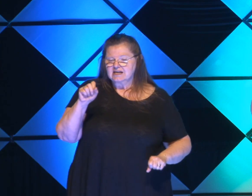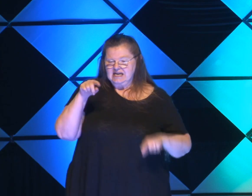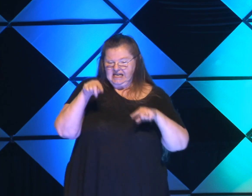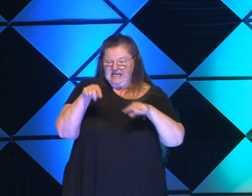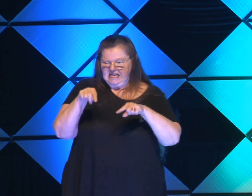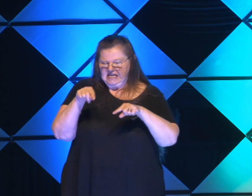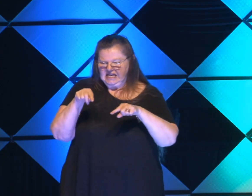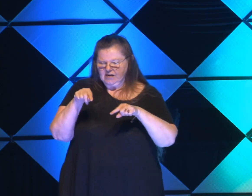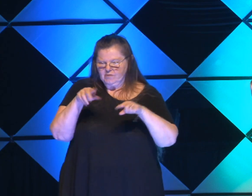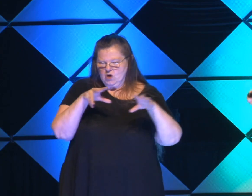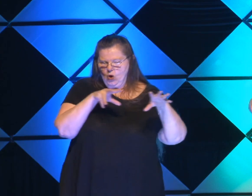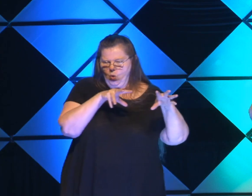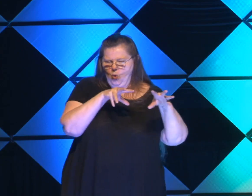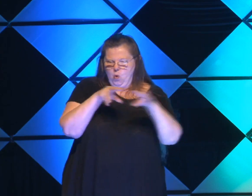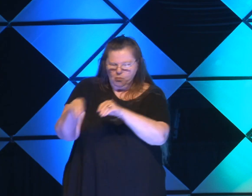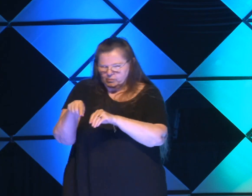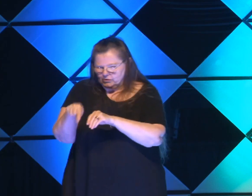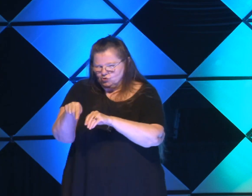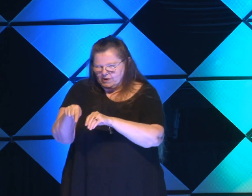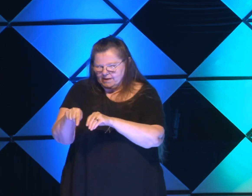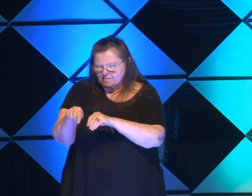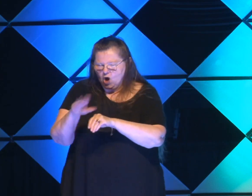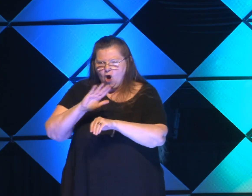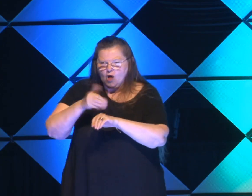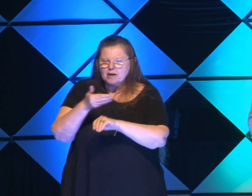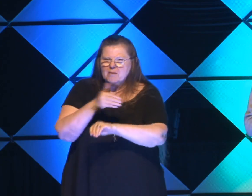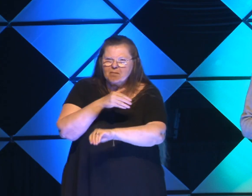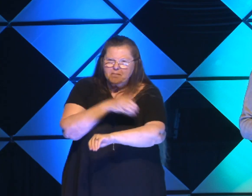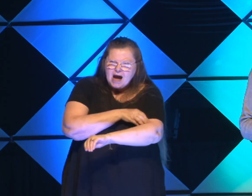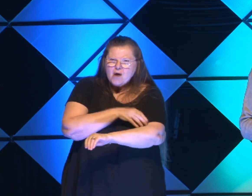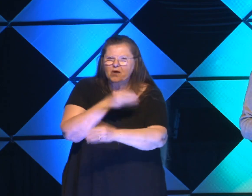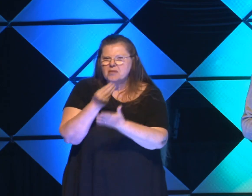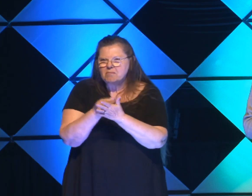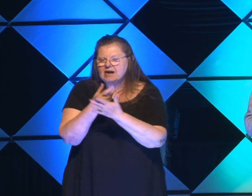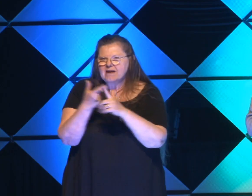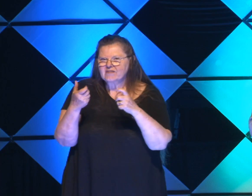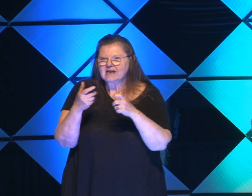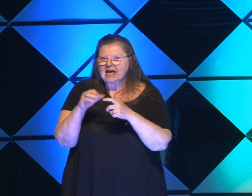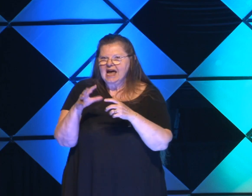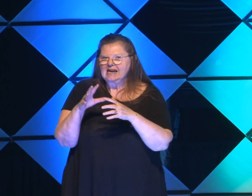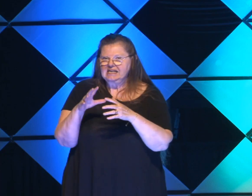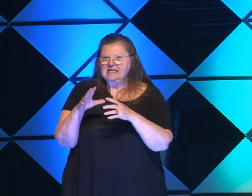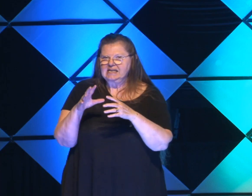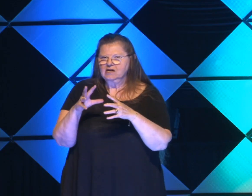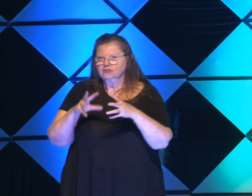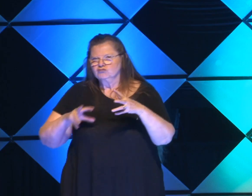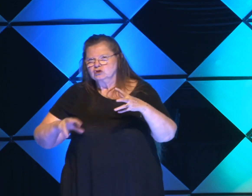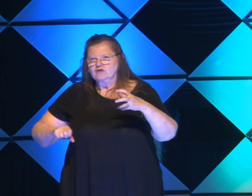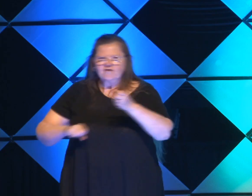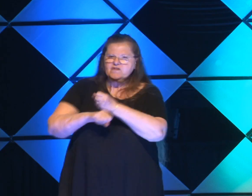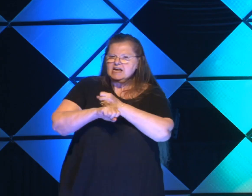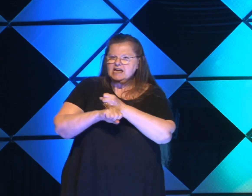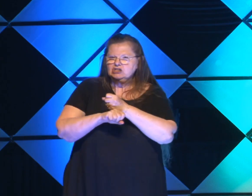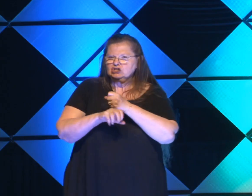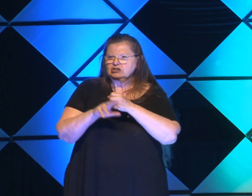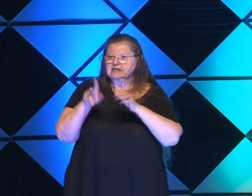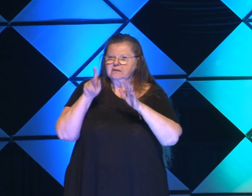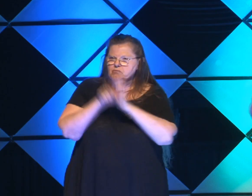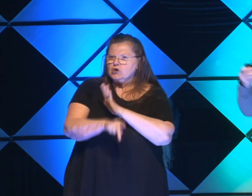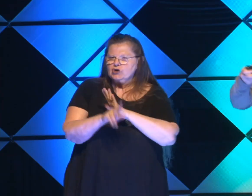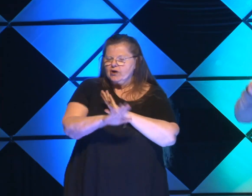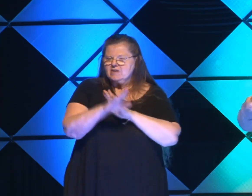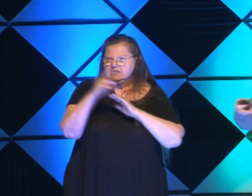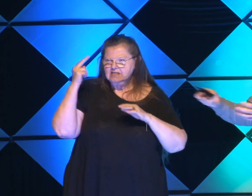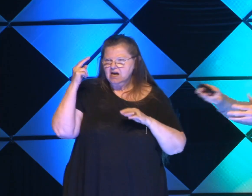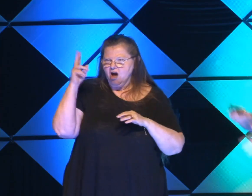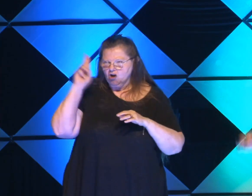wealth, all the power kind of goes to him. And Octavius avenges the murder, the assassination of Julius Caesar, and